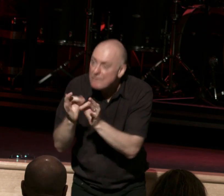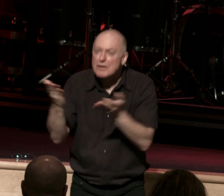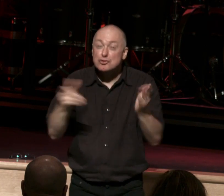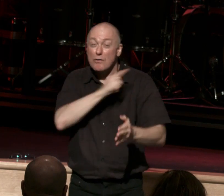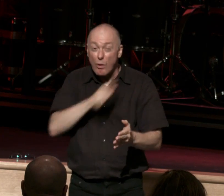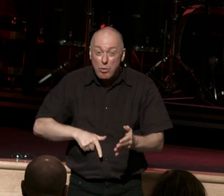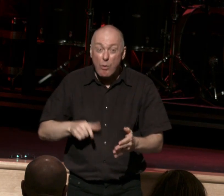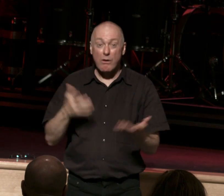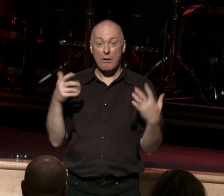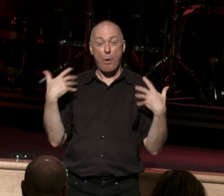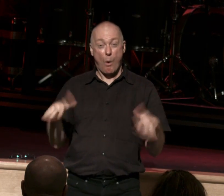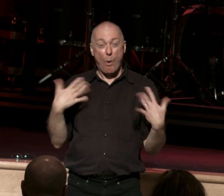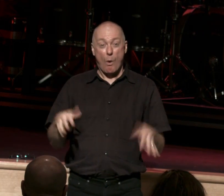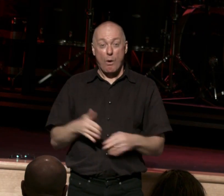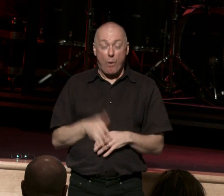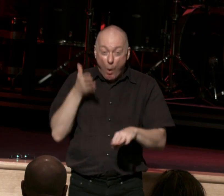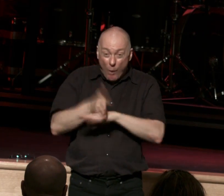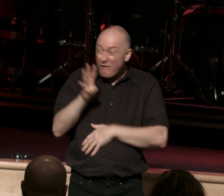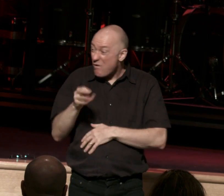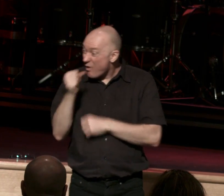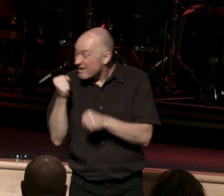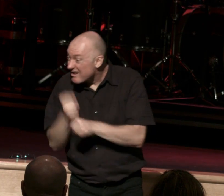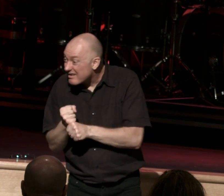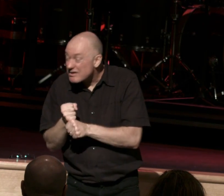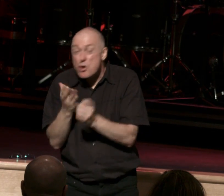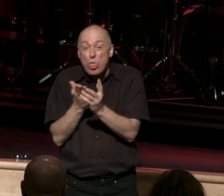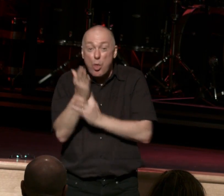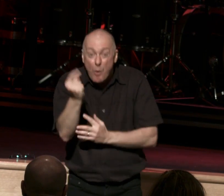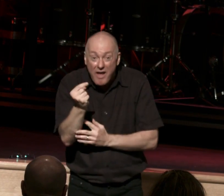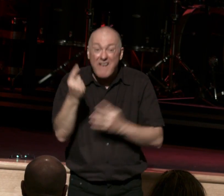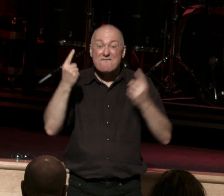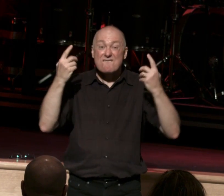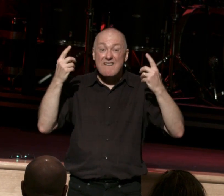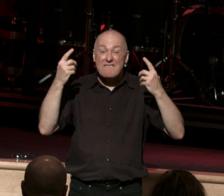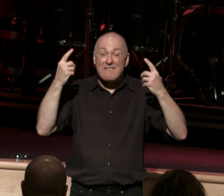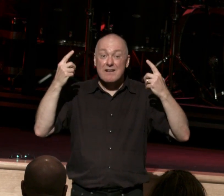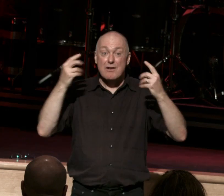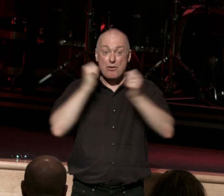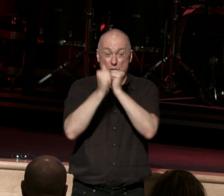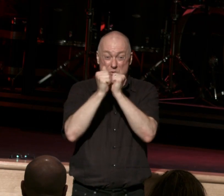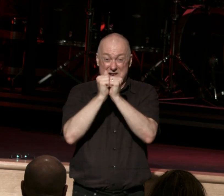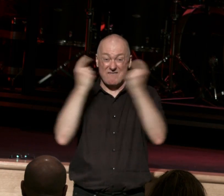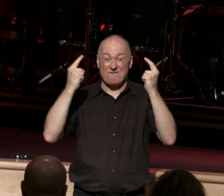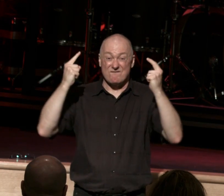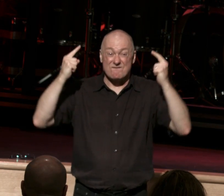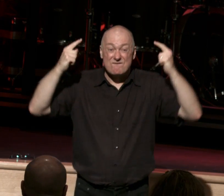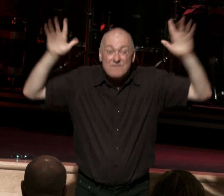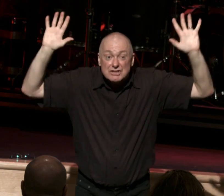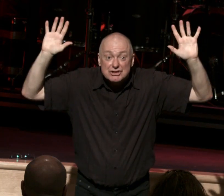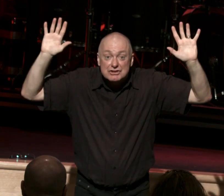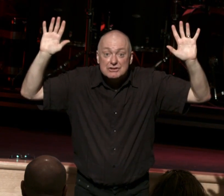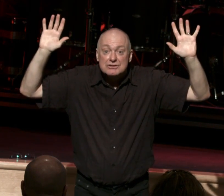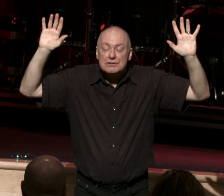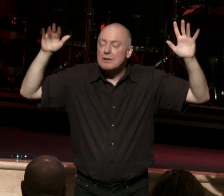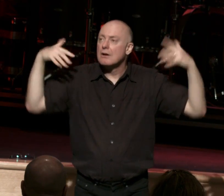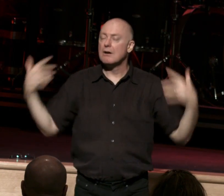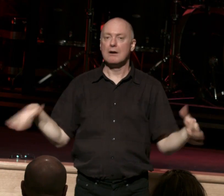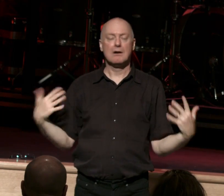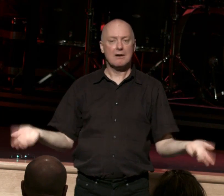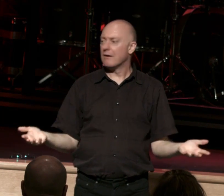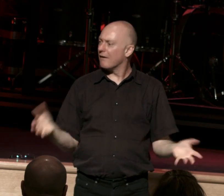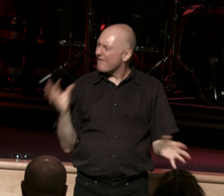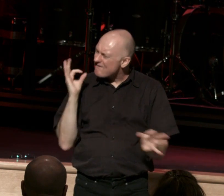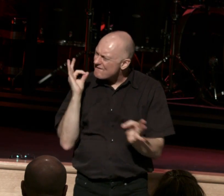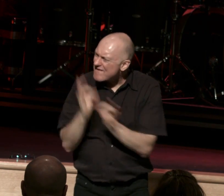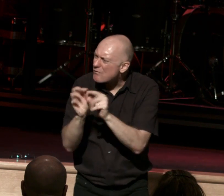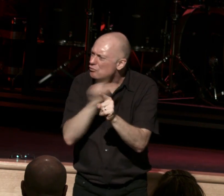faithfully seek to serve the Lord, a minister of the gospel, and you get through it, and you finish the race, and you had that one wife that whole time, and you raised 5 kids,